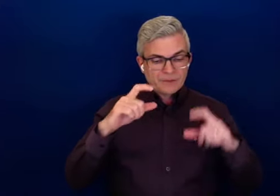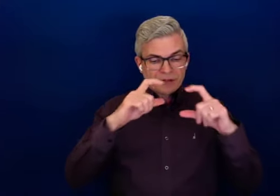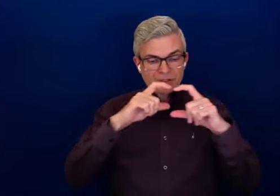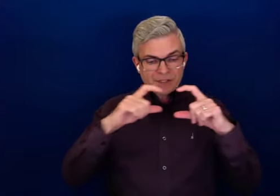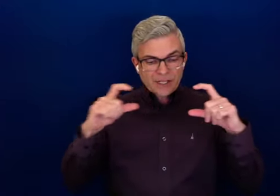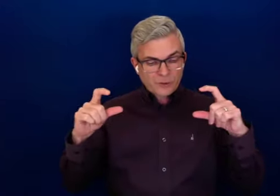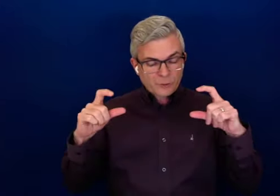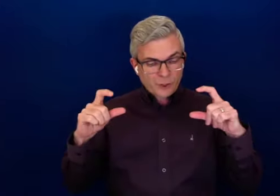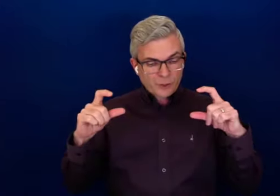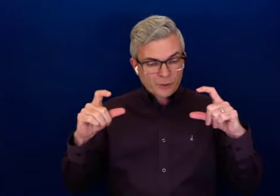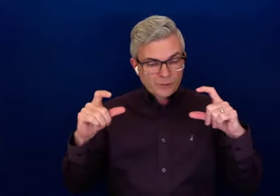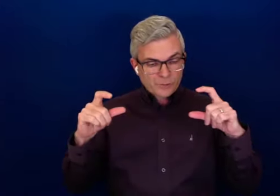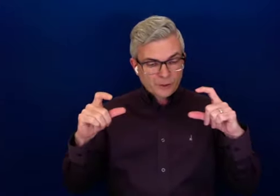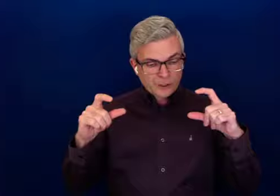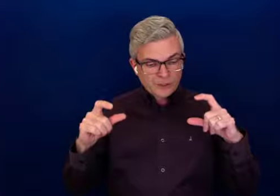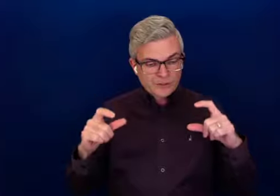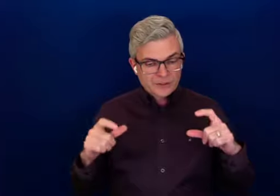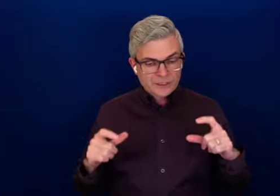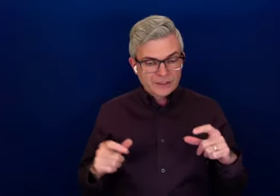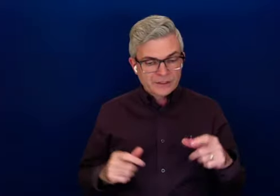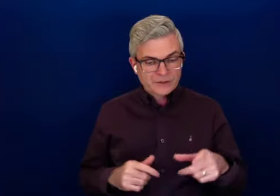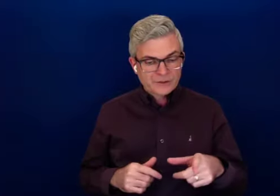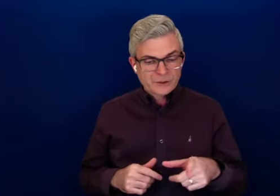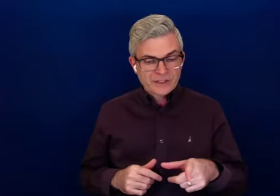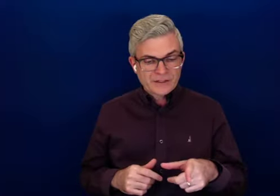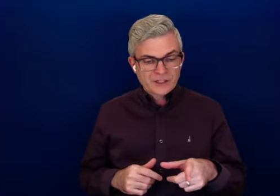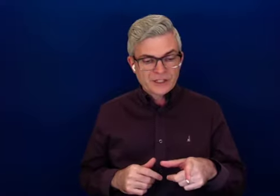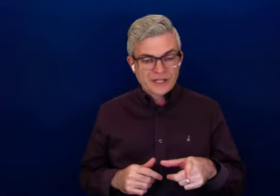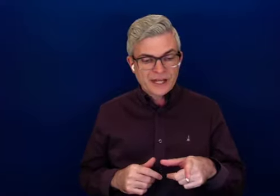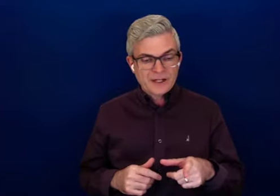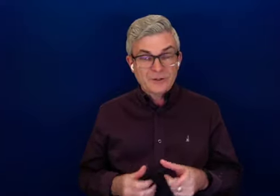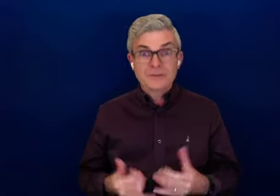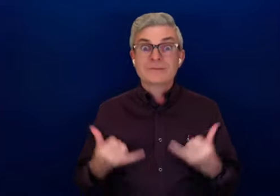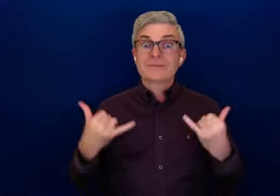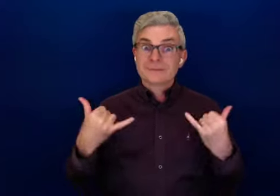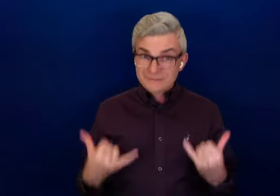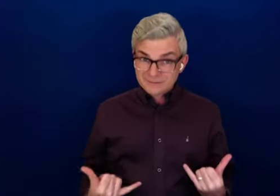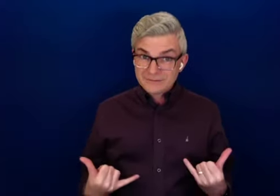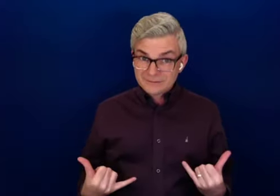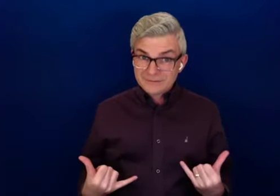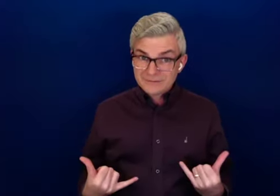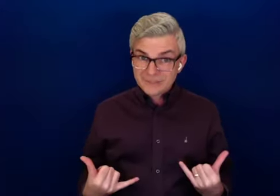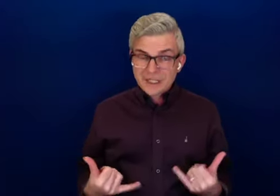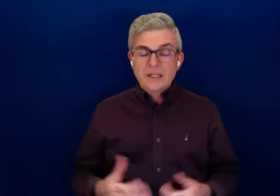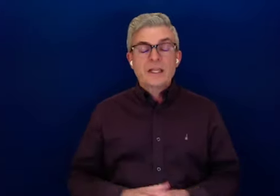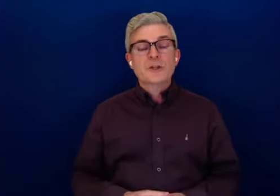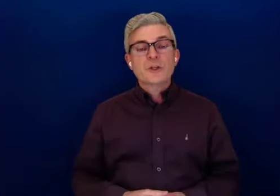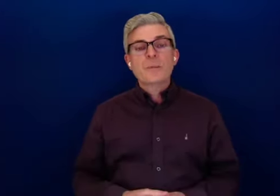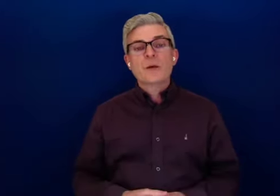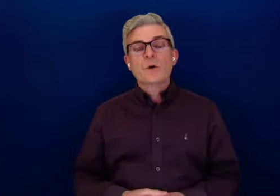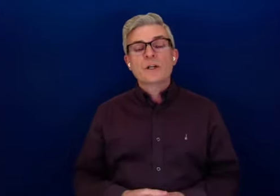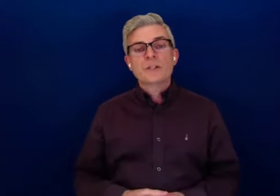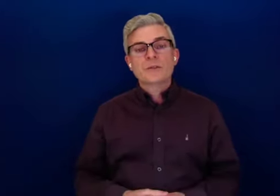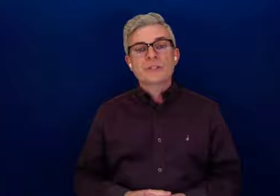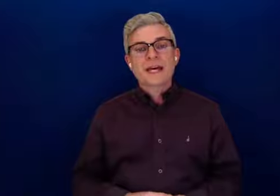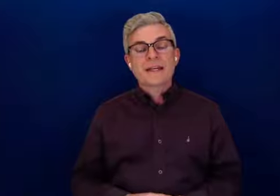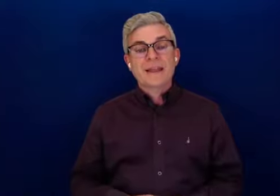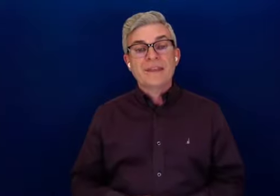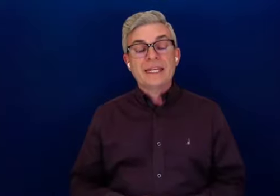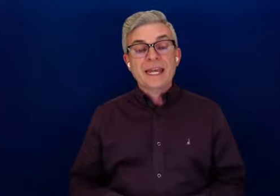on the second row of photos, transition now. Now, you may want to use that at the